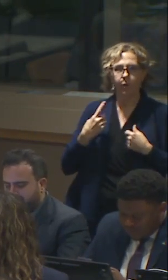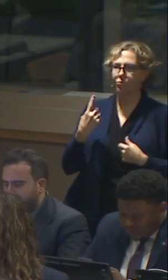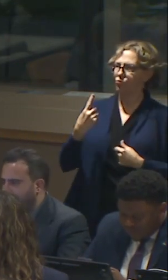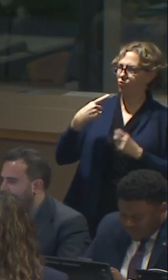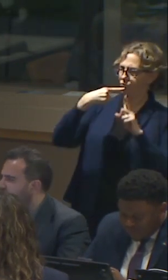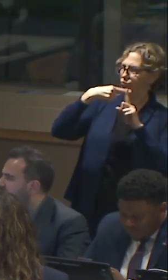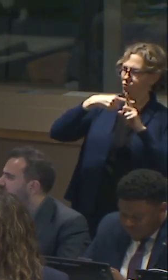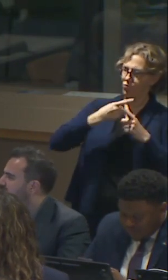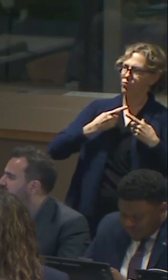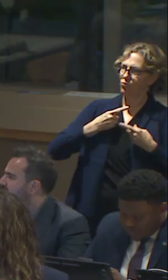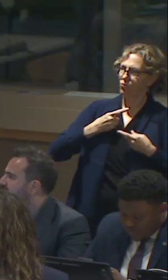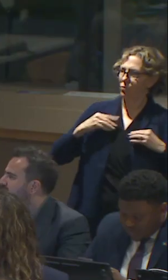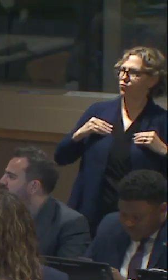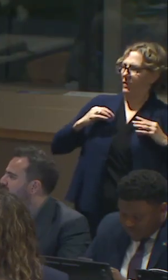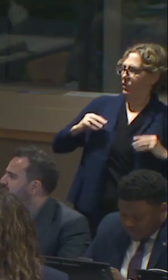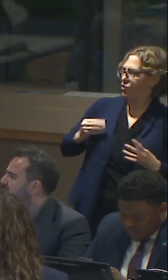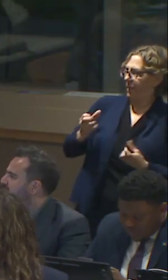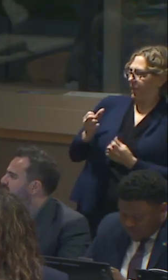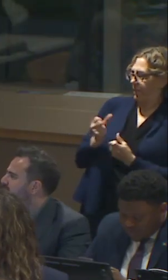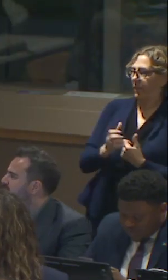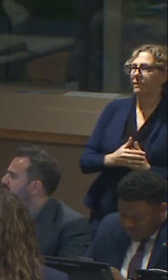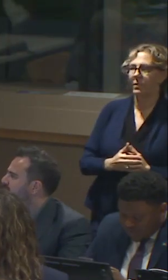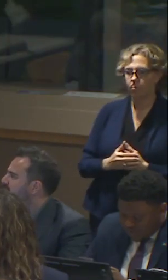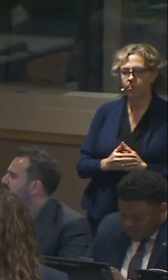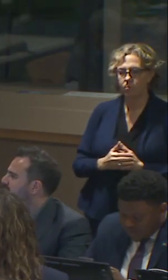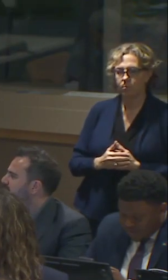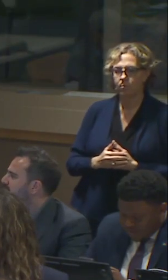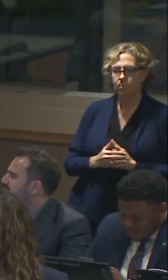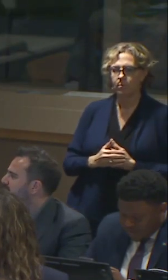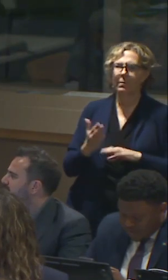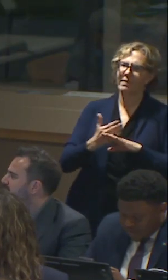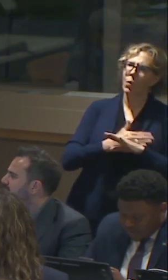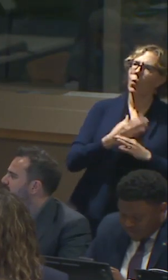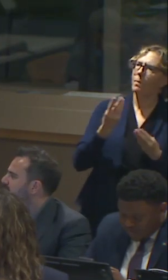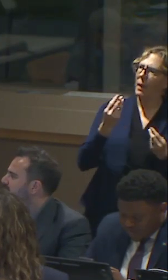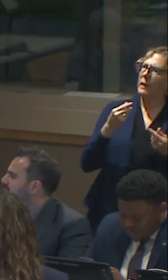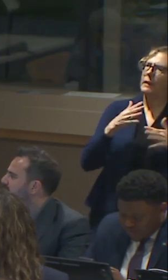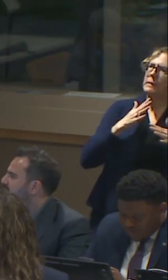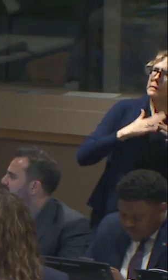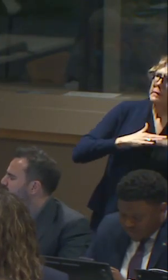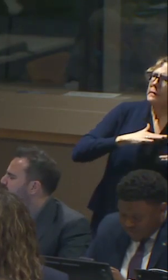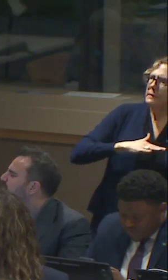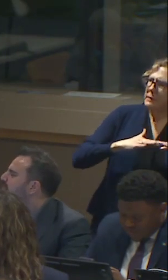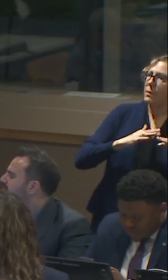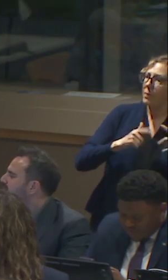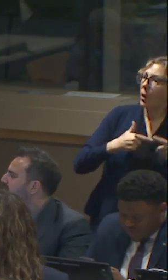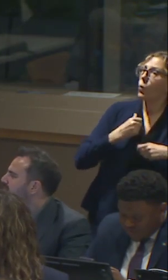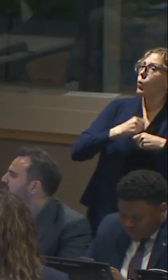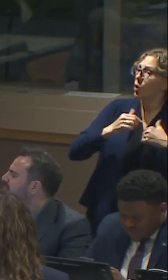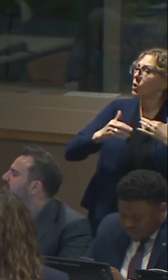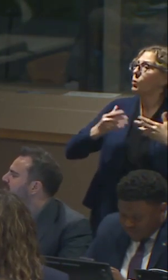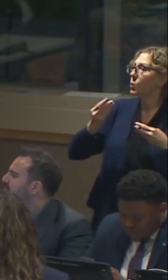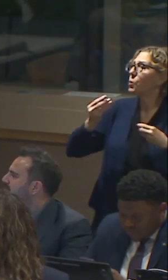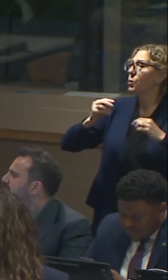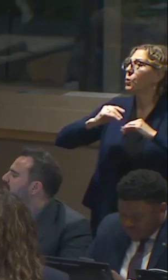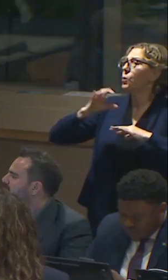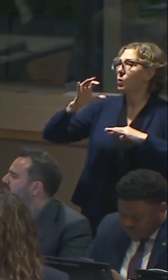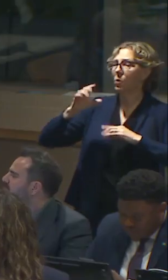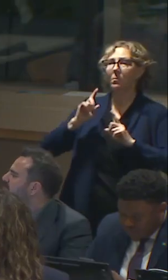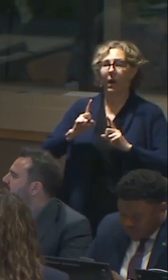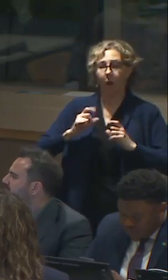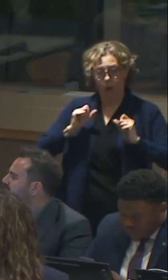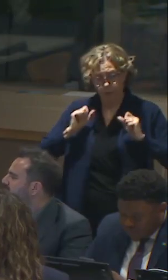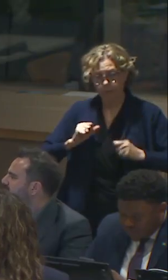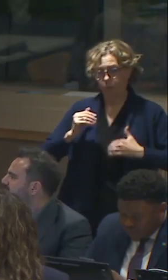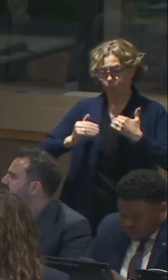until I took my job at Drexel, but I was very fortunate because I went from earning under the poverty line to making enough to